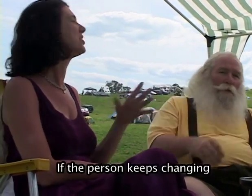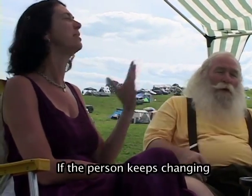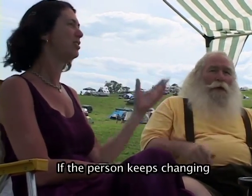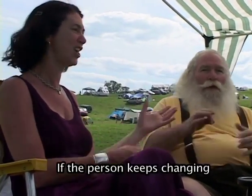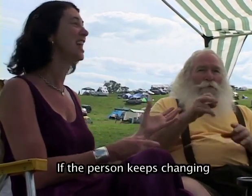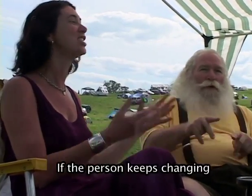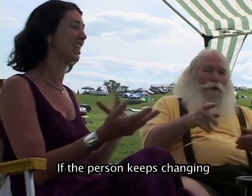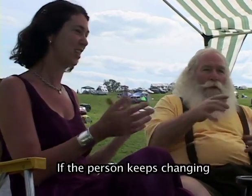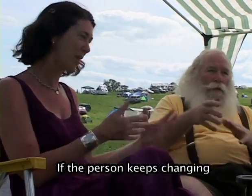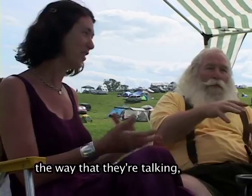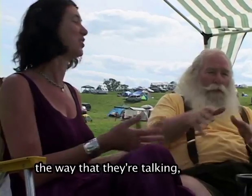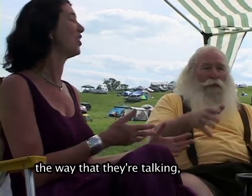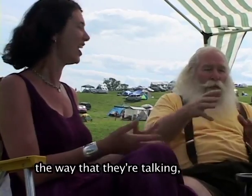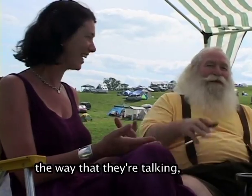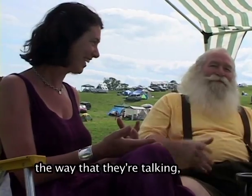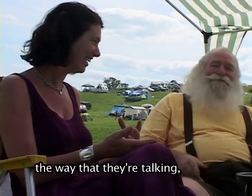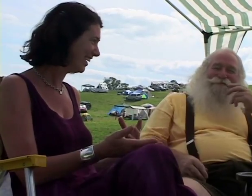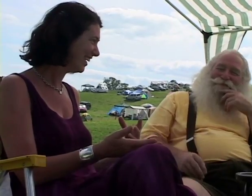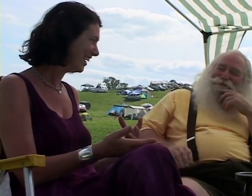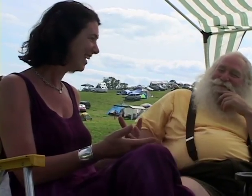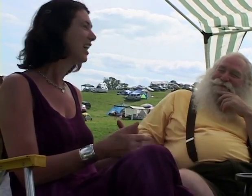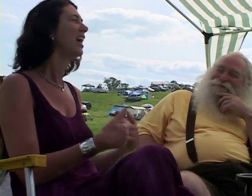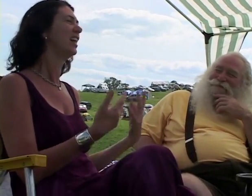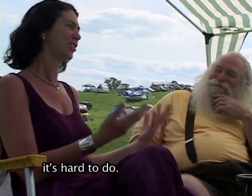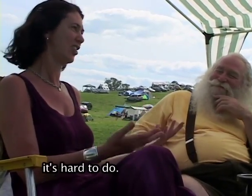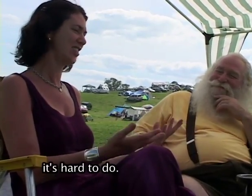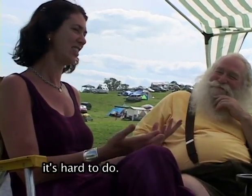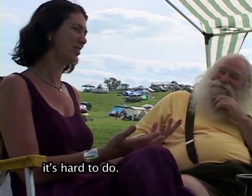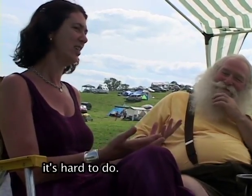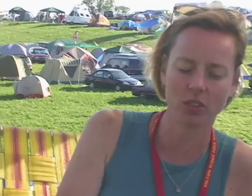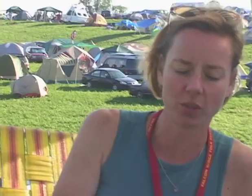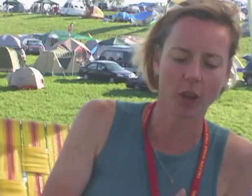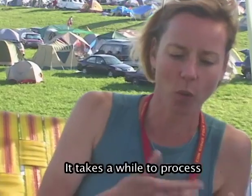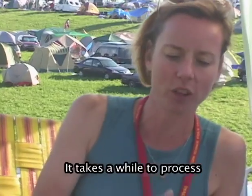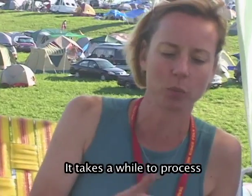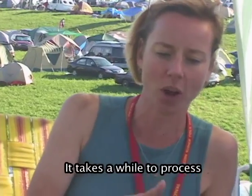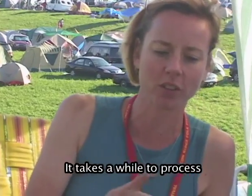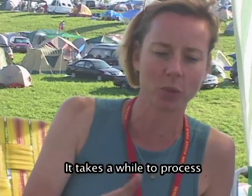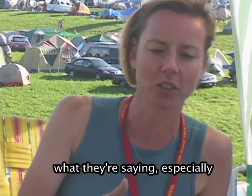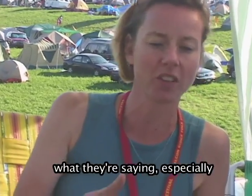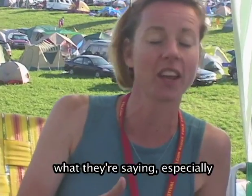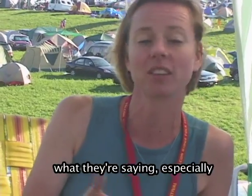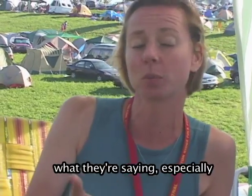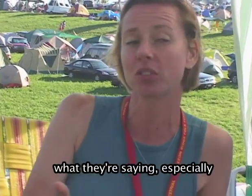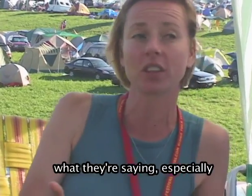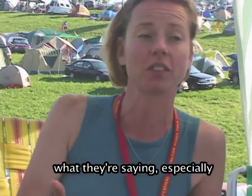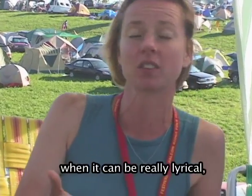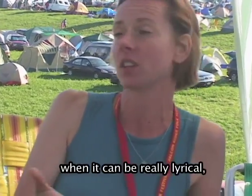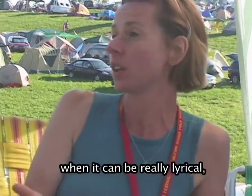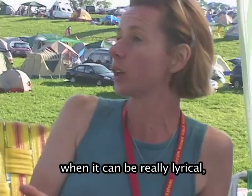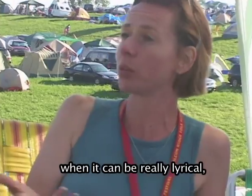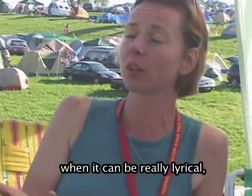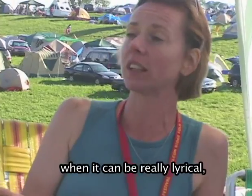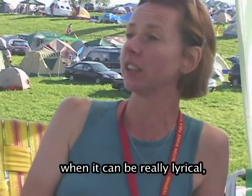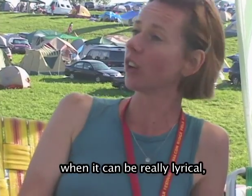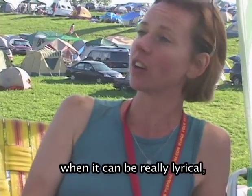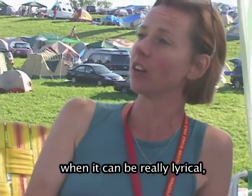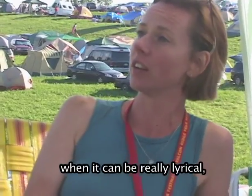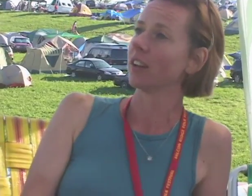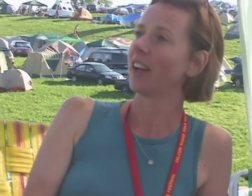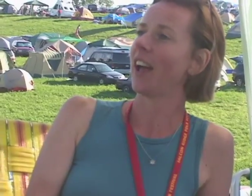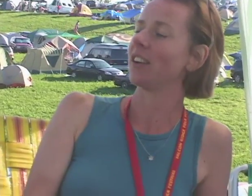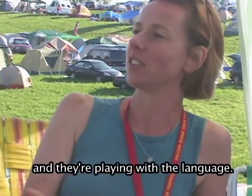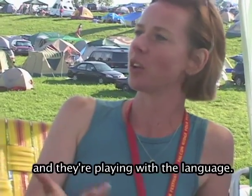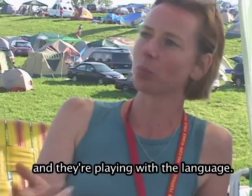if the person keeps changing the way that they're talking, it's hard to do. You take a while to process what they're saying, and especially if it's going to be really